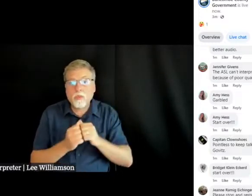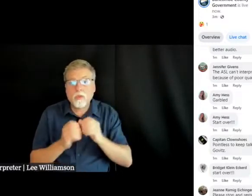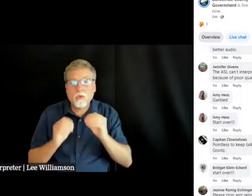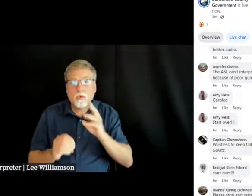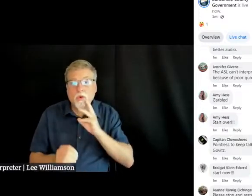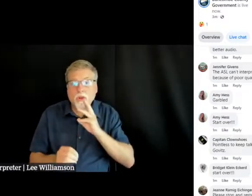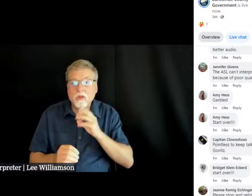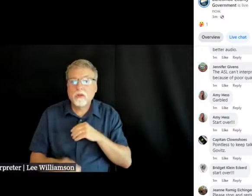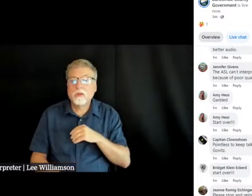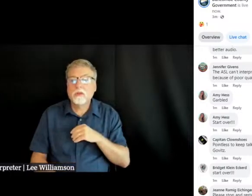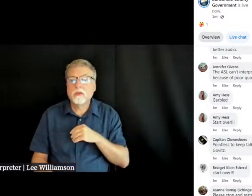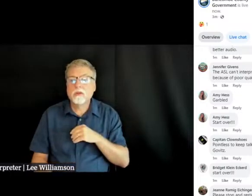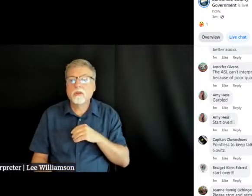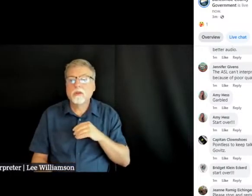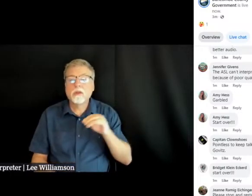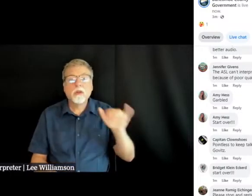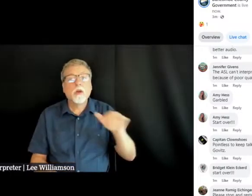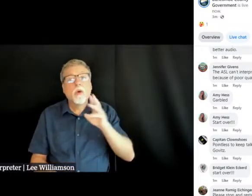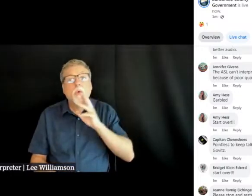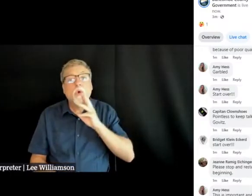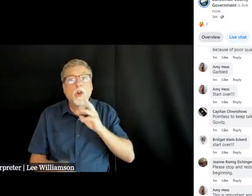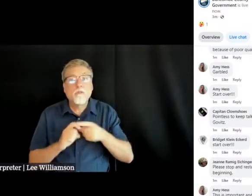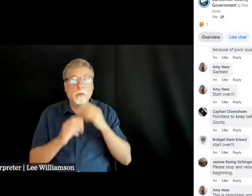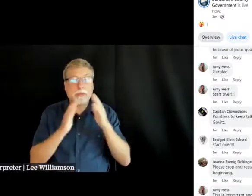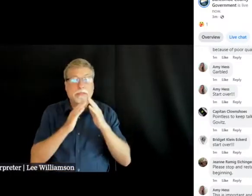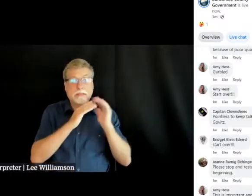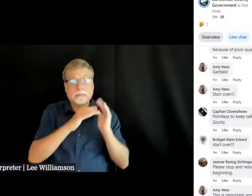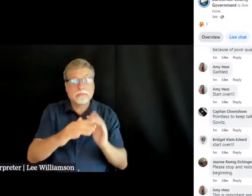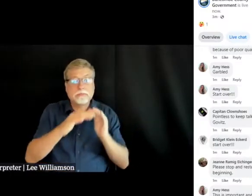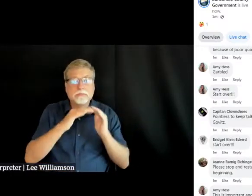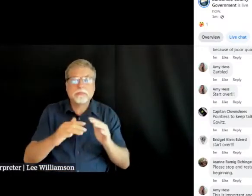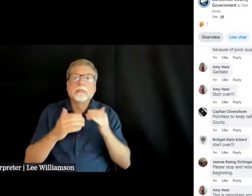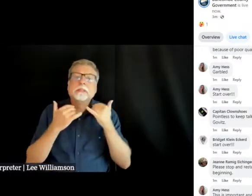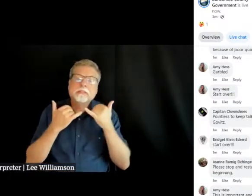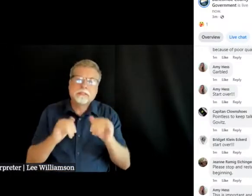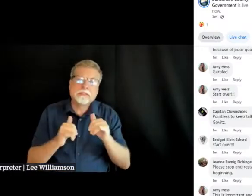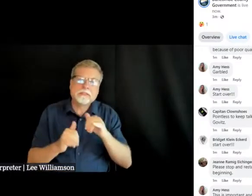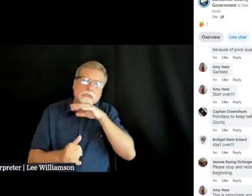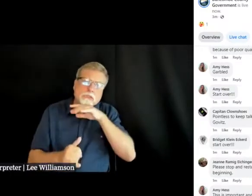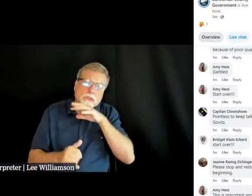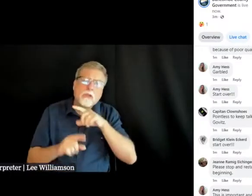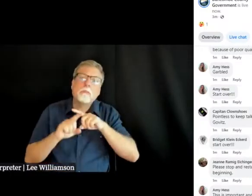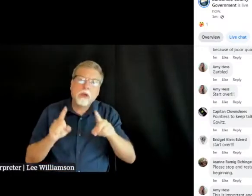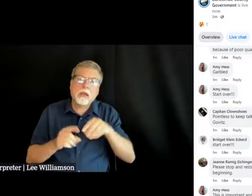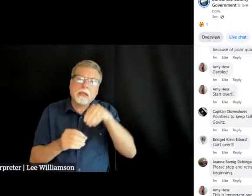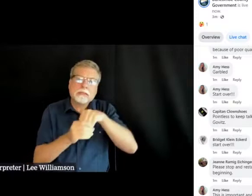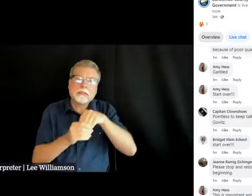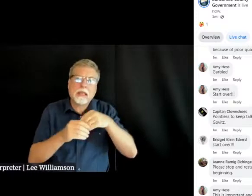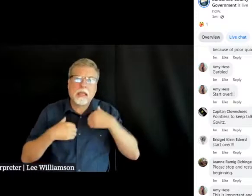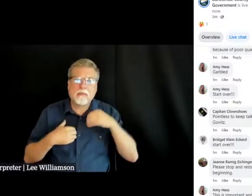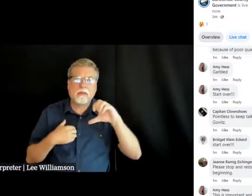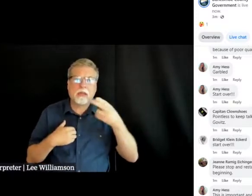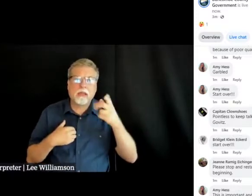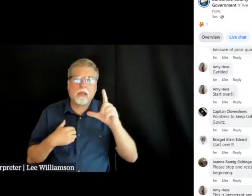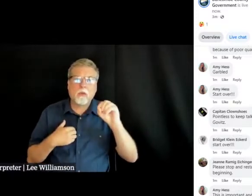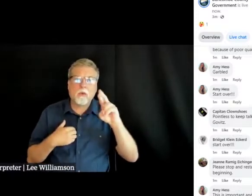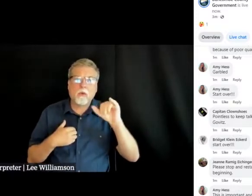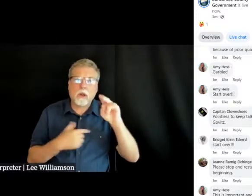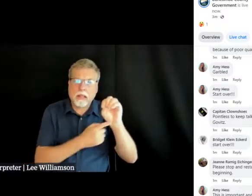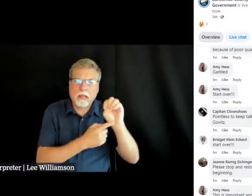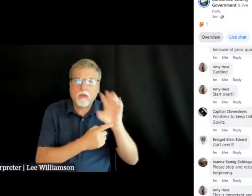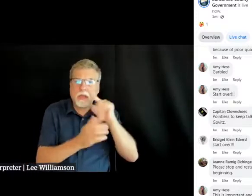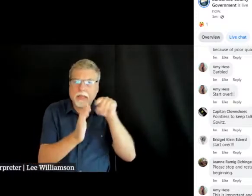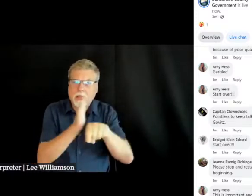This water contains sediment, but is highly chlorinated to provide as much disinfection as possible.